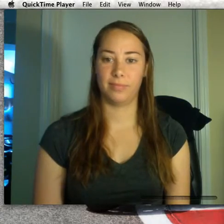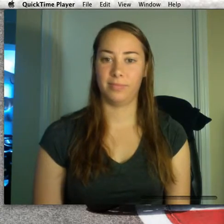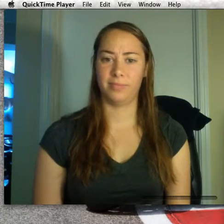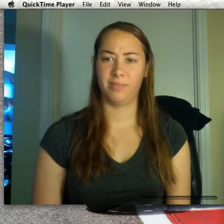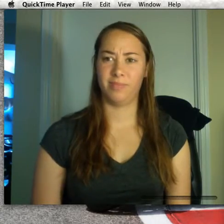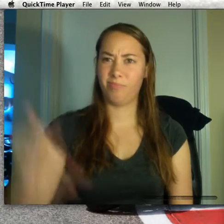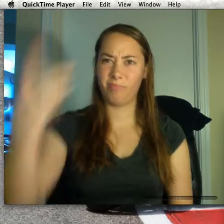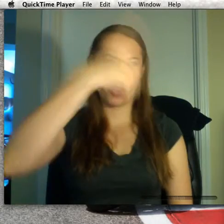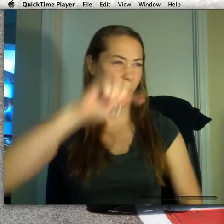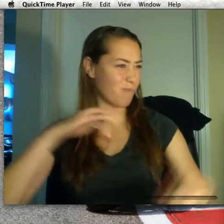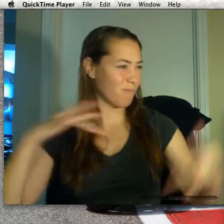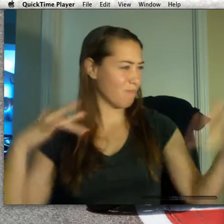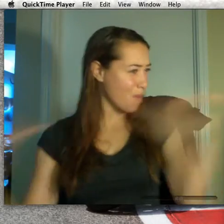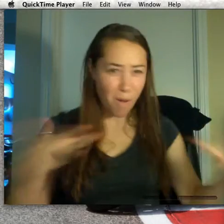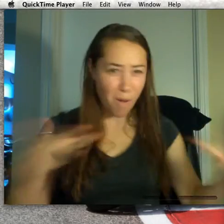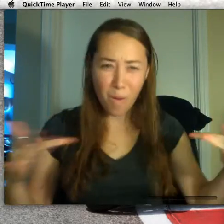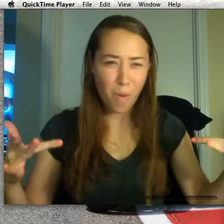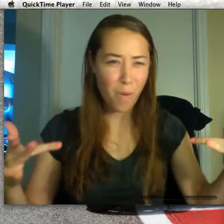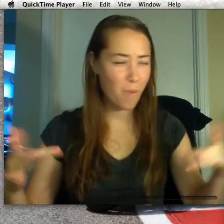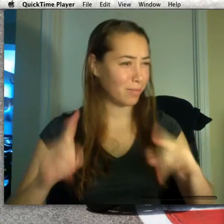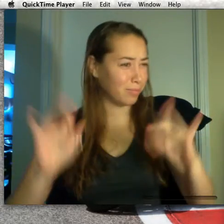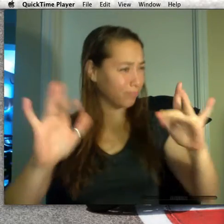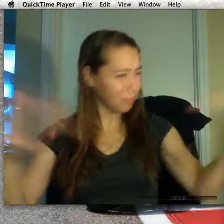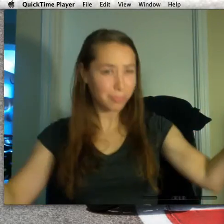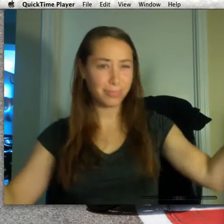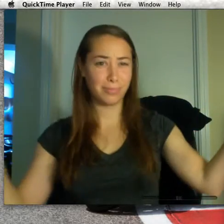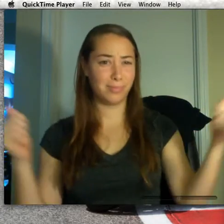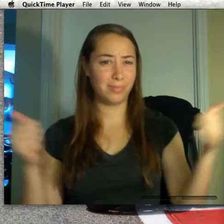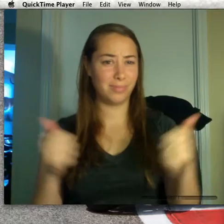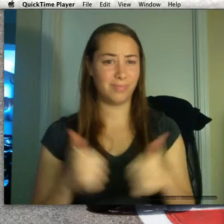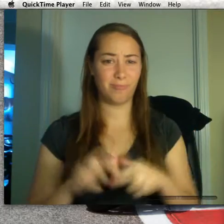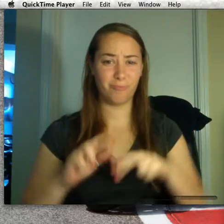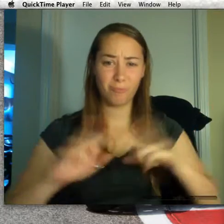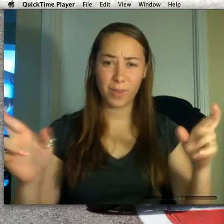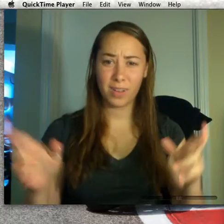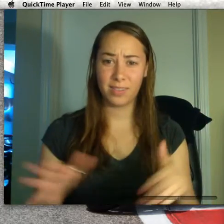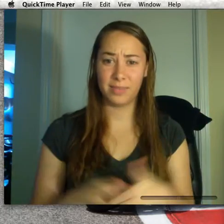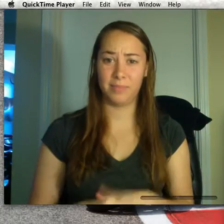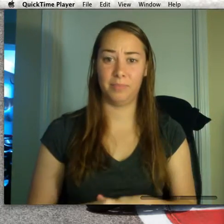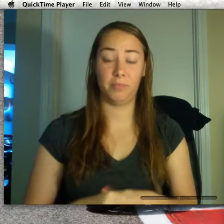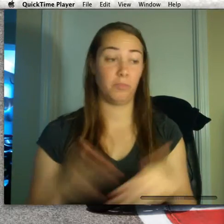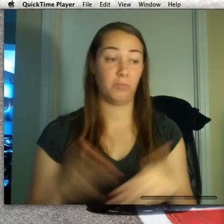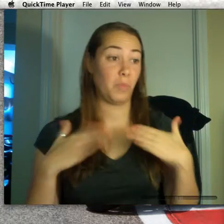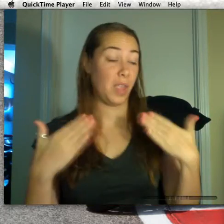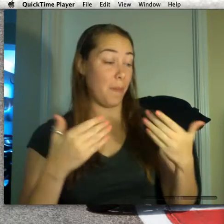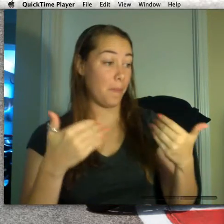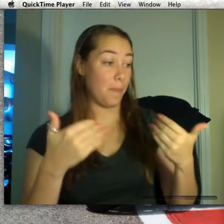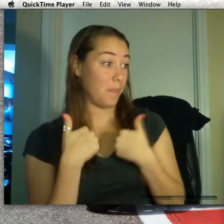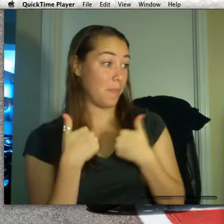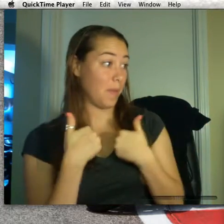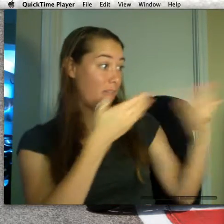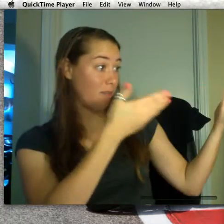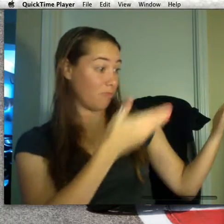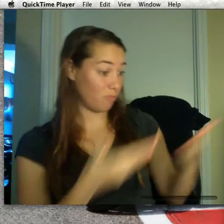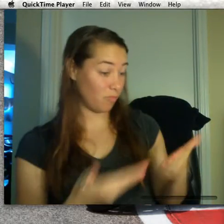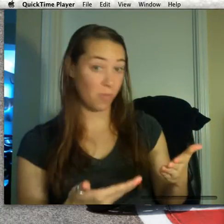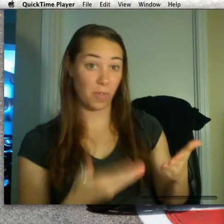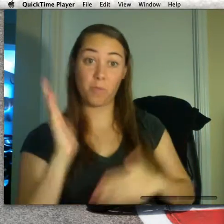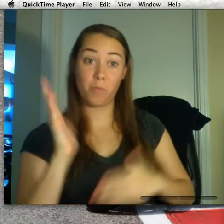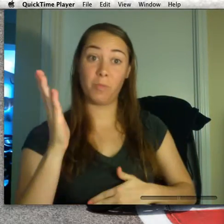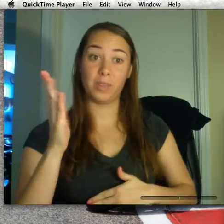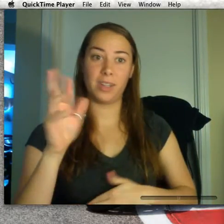ecstatic. We are ecstatic to have Reverend Jesse Jackson with us today. He needs no more introduction. Reverend Jackson.